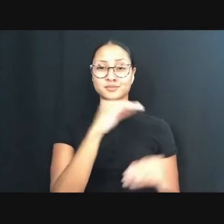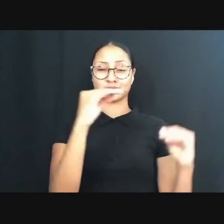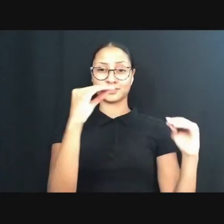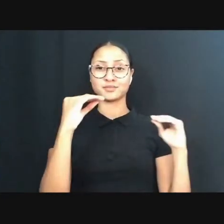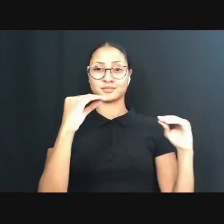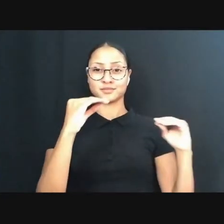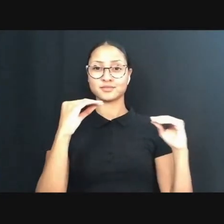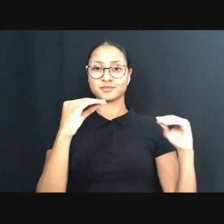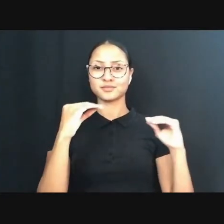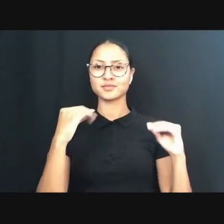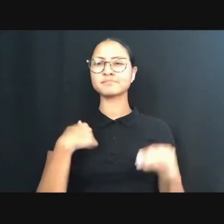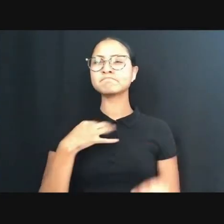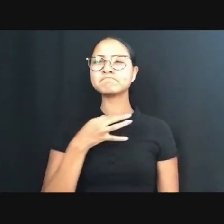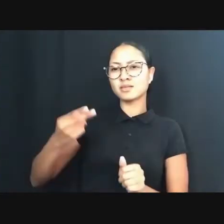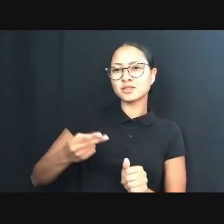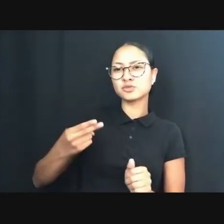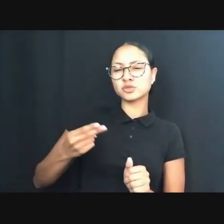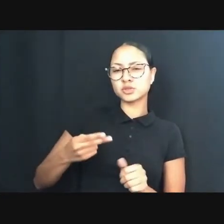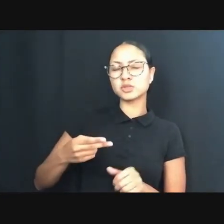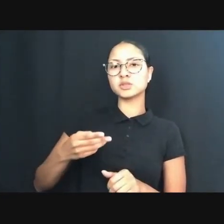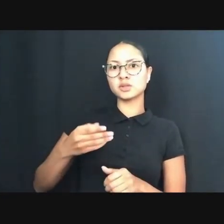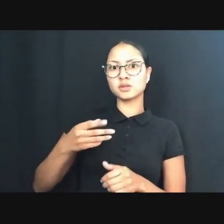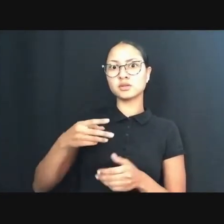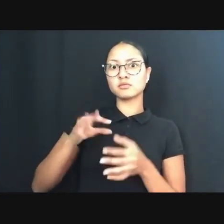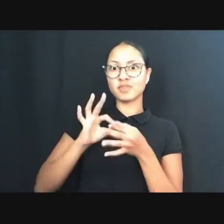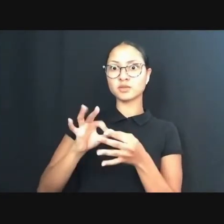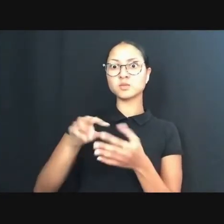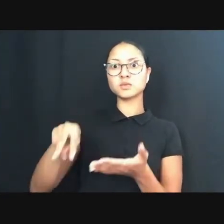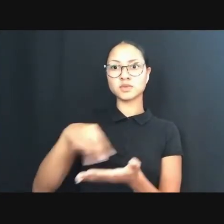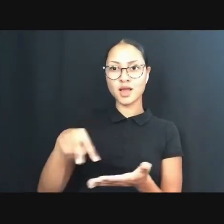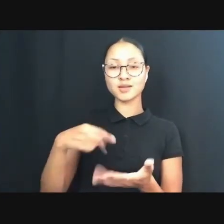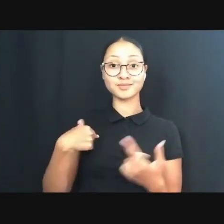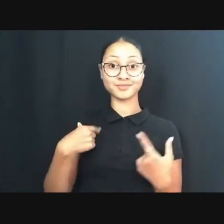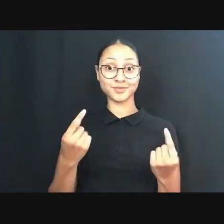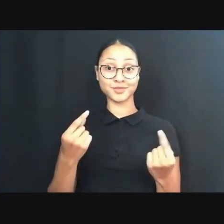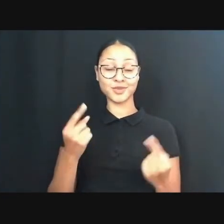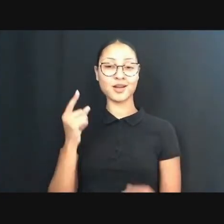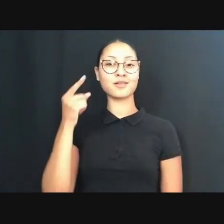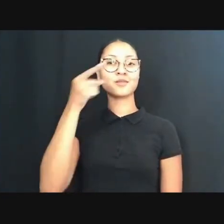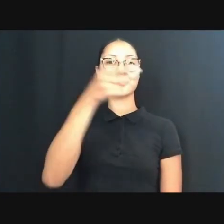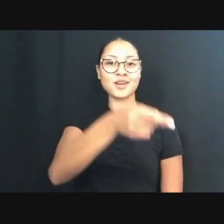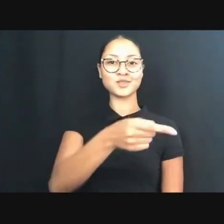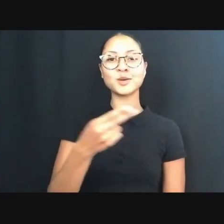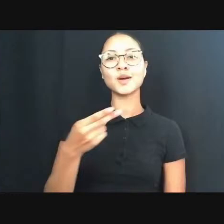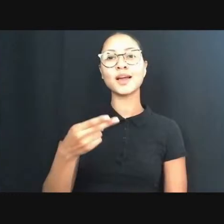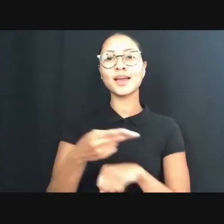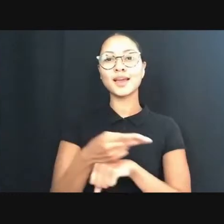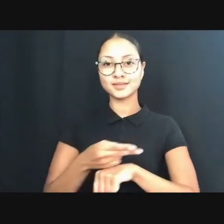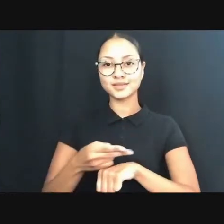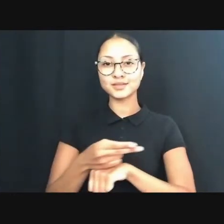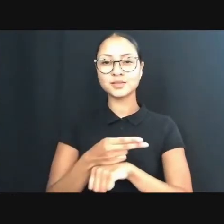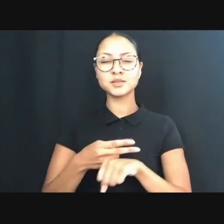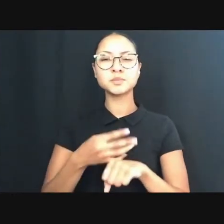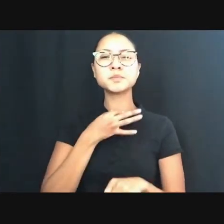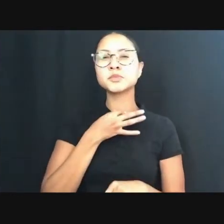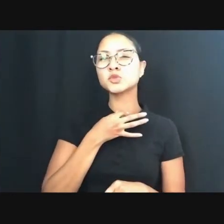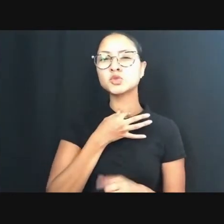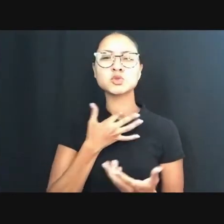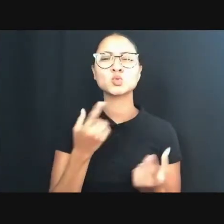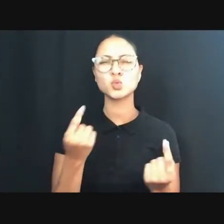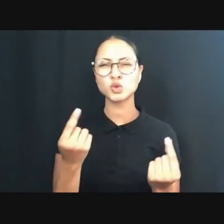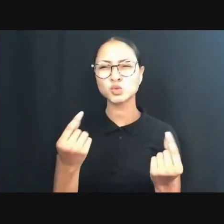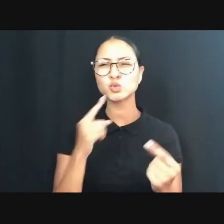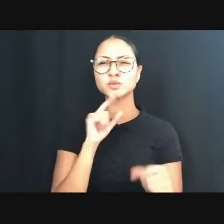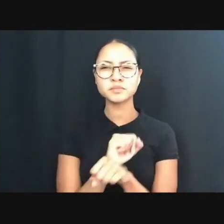and the dancing cultural context, because I was like, I need to know what this is. Like, I need to know what y'all really doing. So I ended up going to